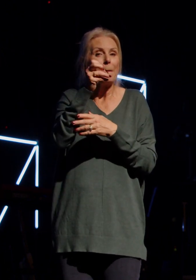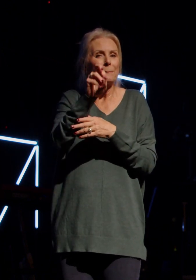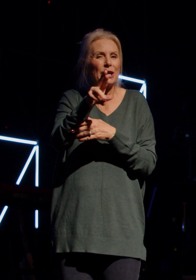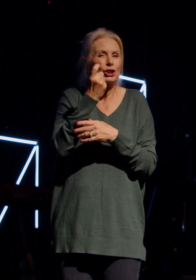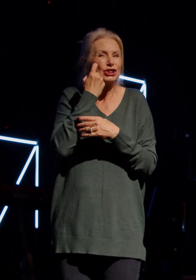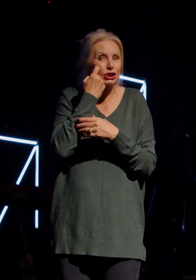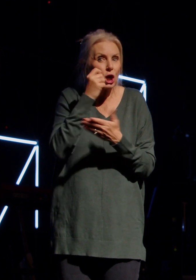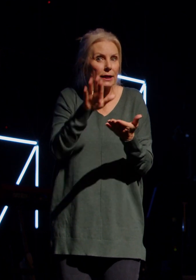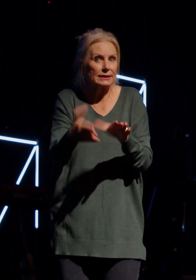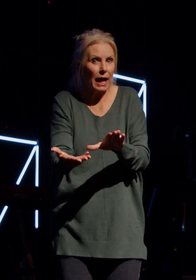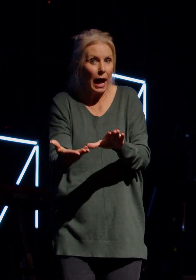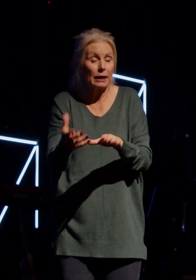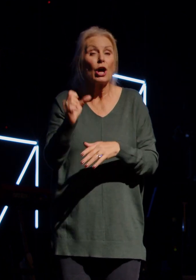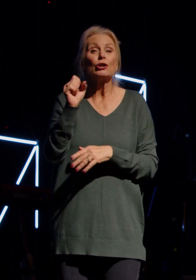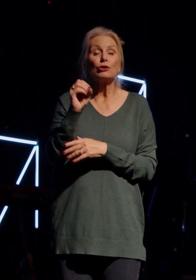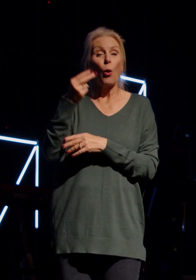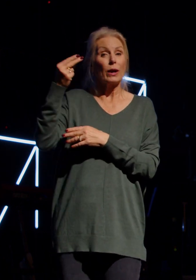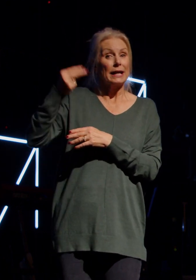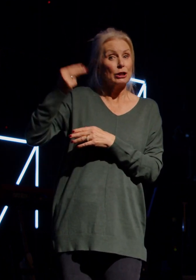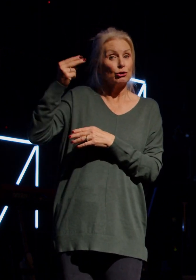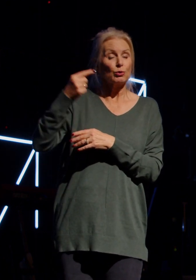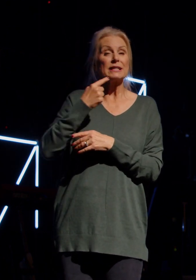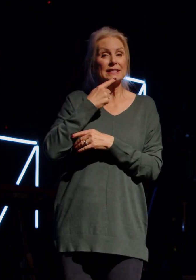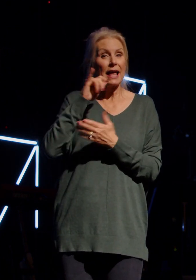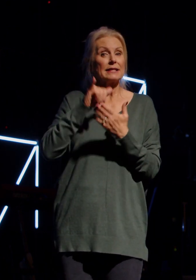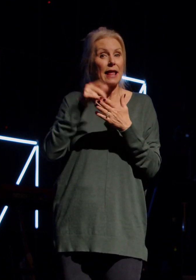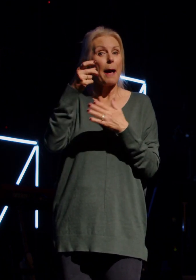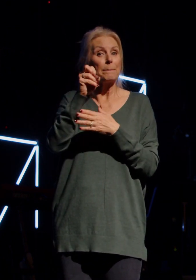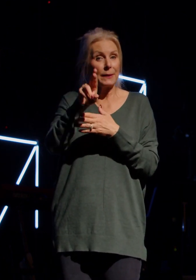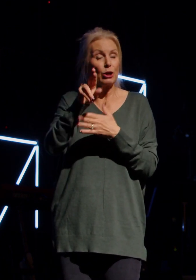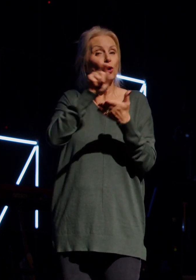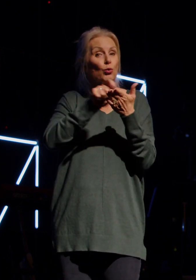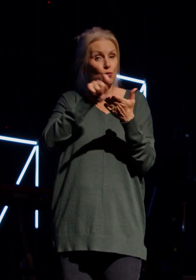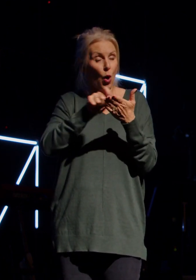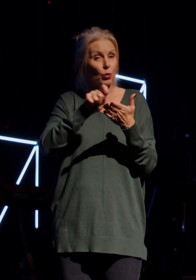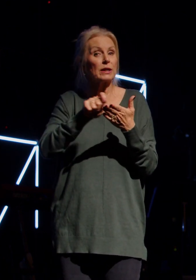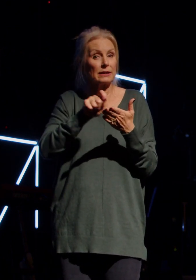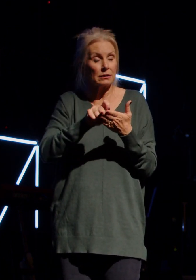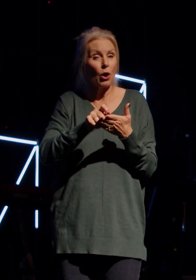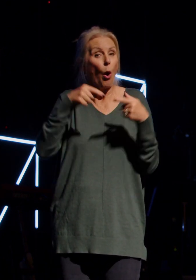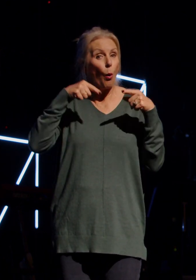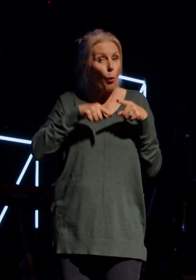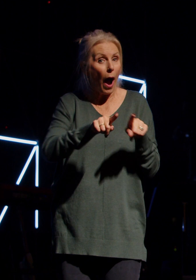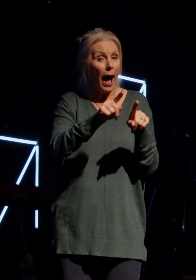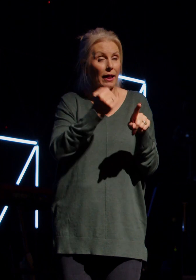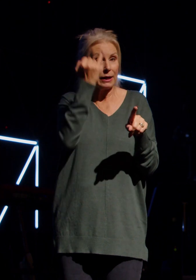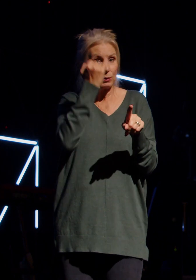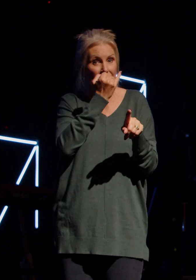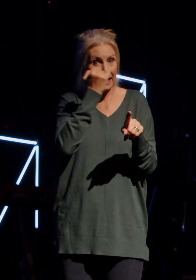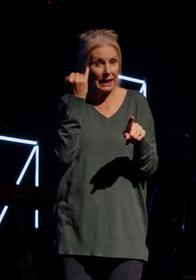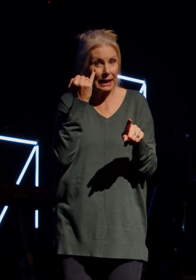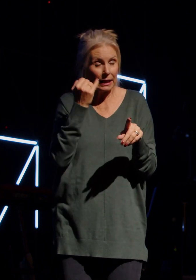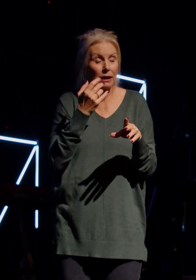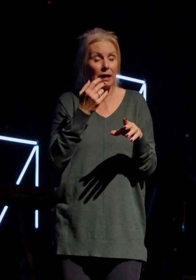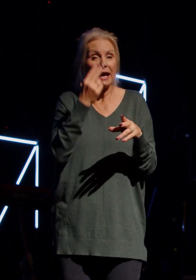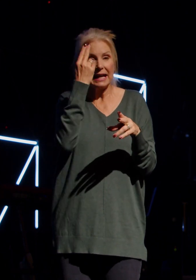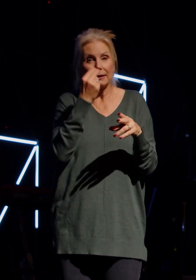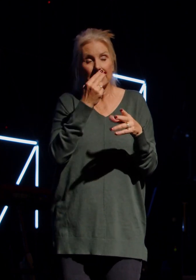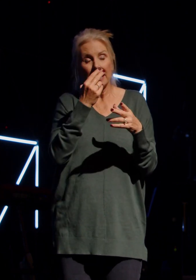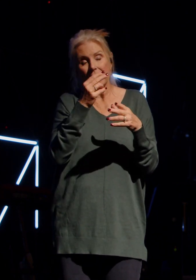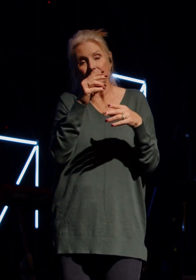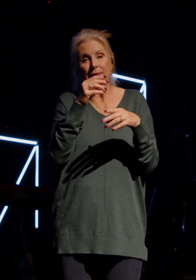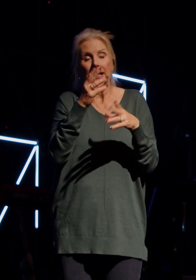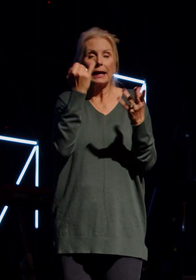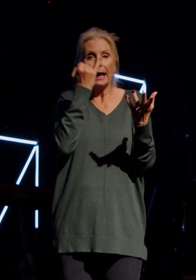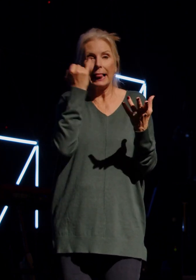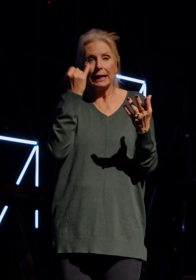church history actually has Mark writing this stuff down while he's in Italy for the Roman people who were waiting for the Messiah. Now,